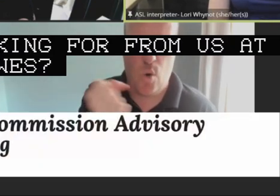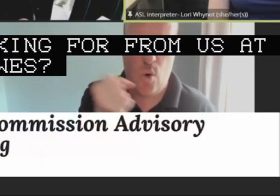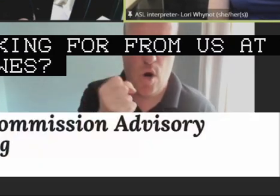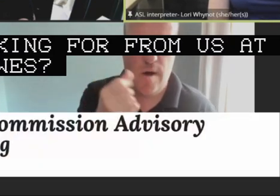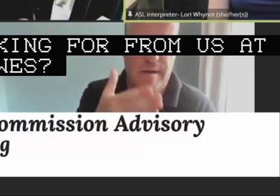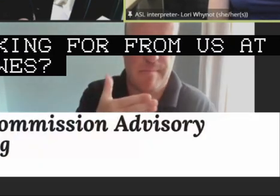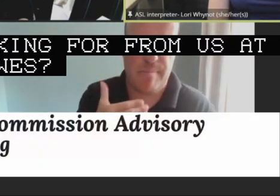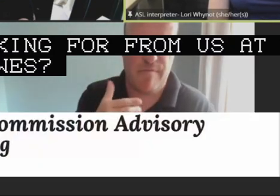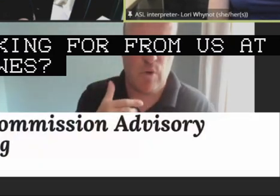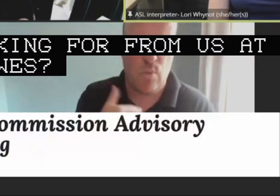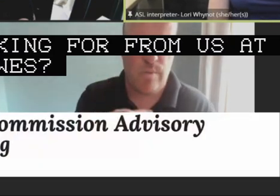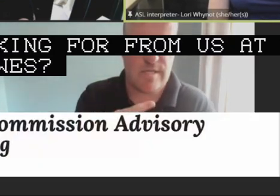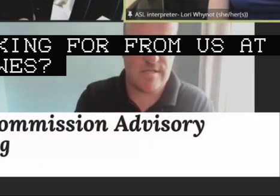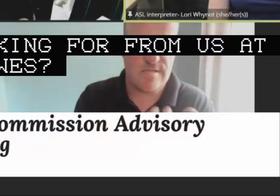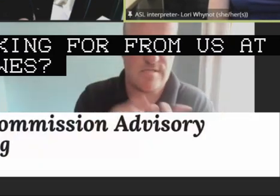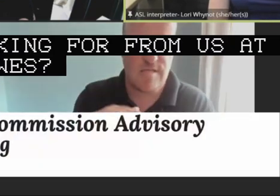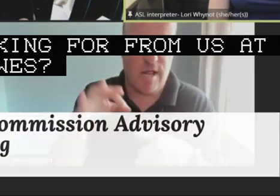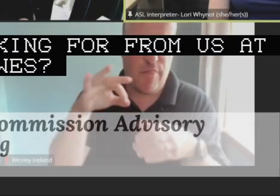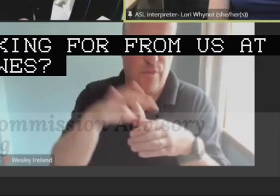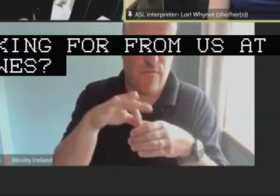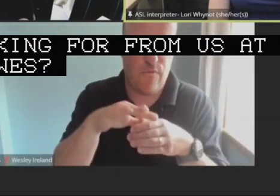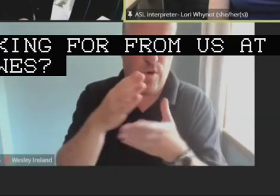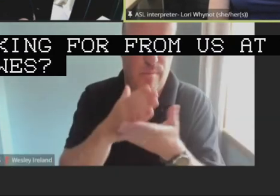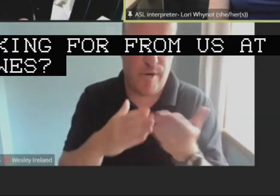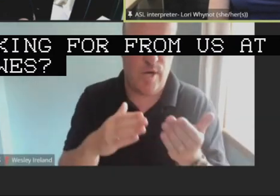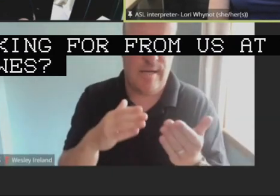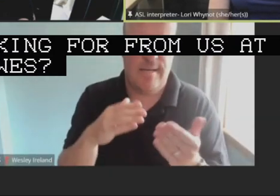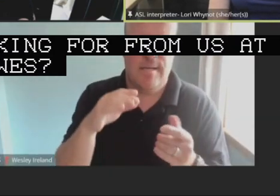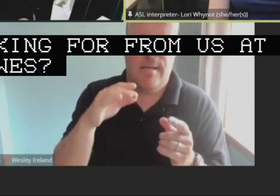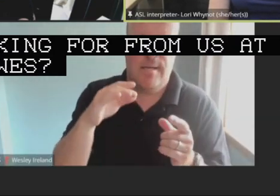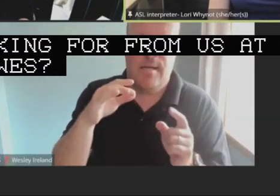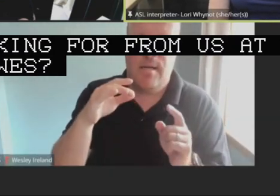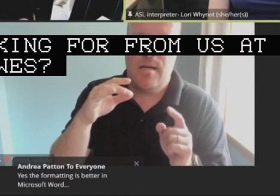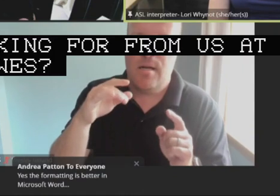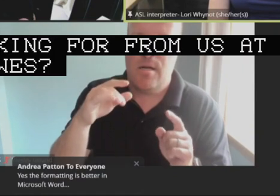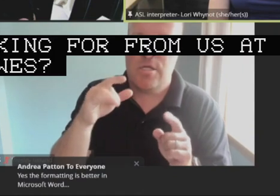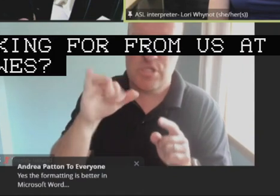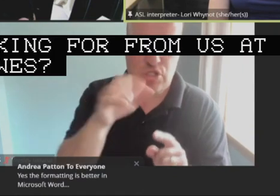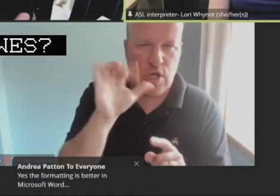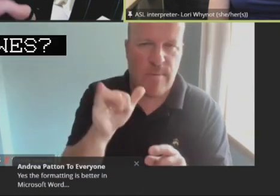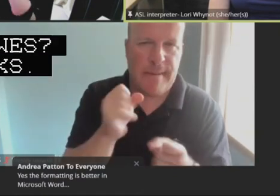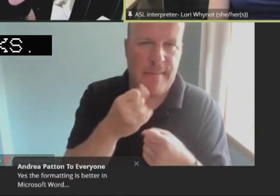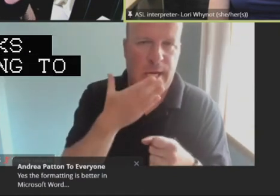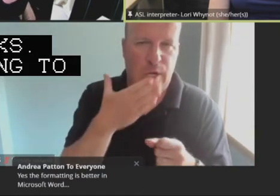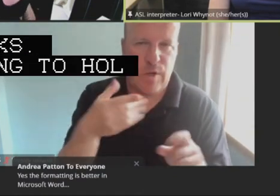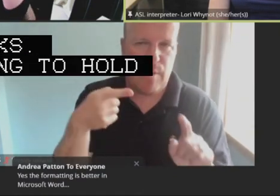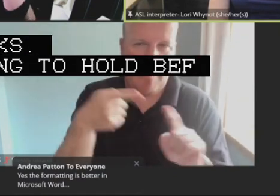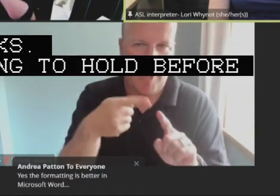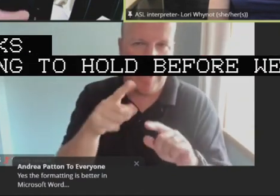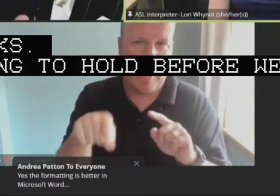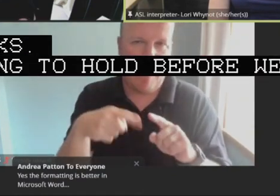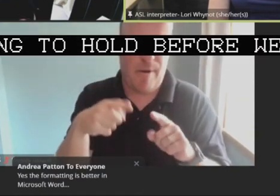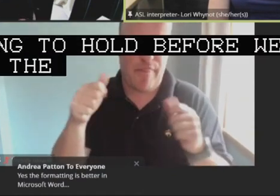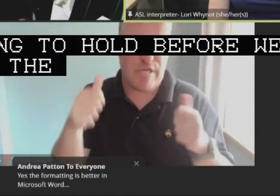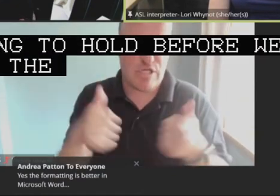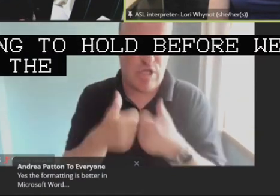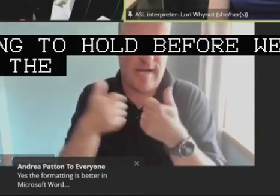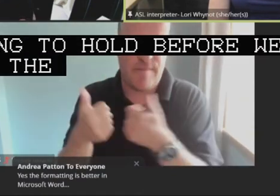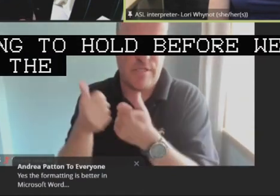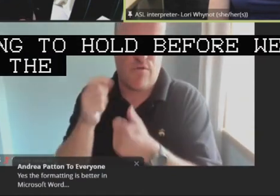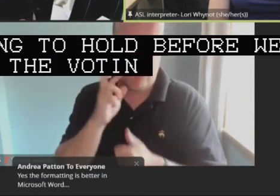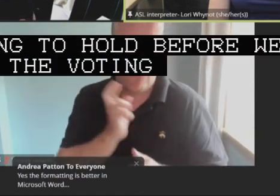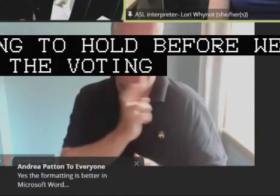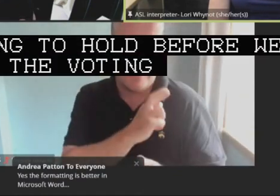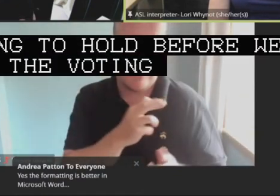Thank you very much, Jerry. I'm going to hold before we discuss the voting bit, but Jerry, you made a good